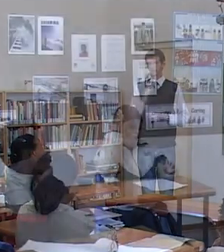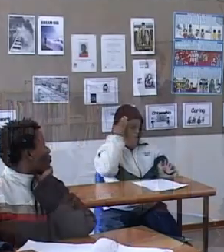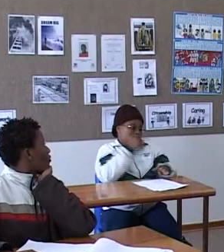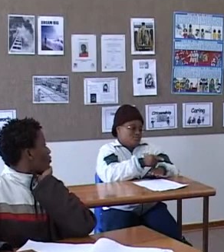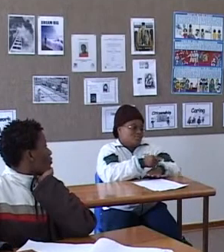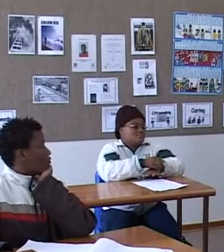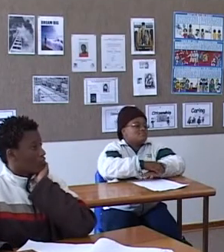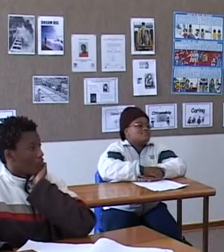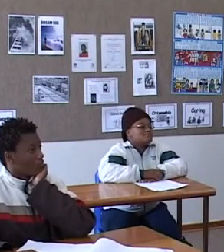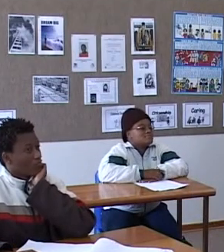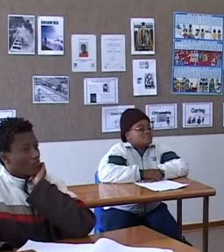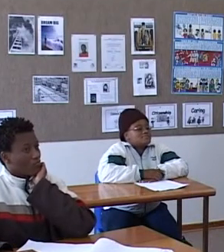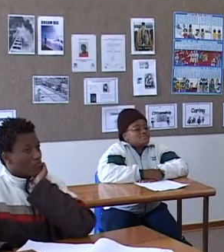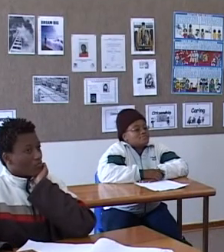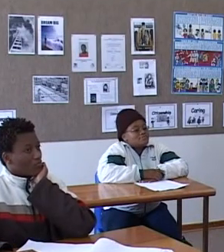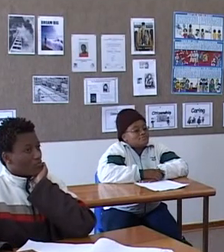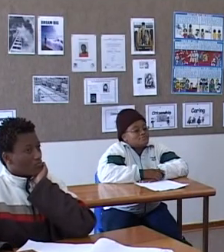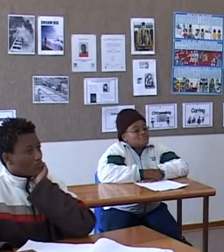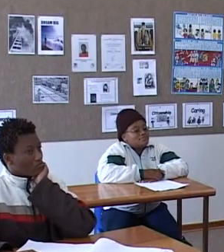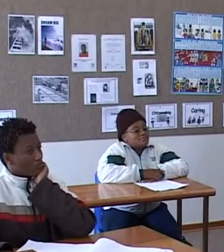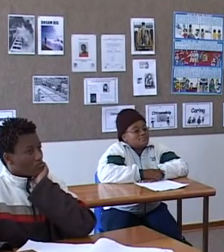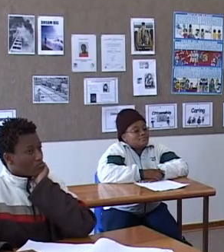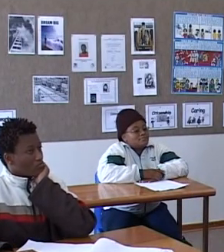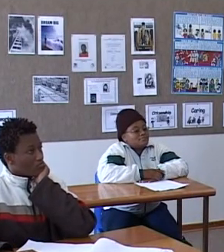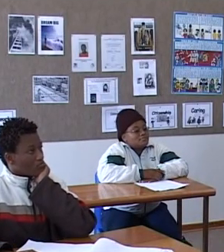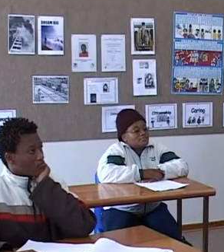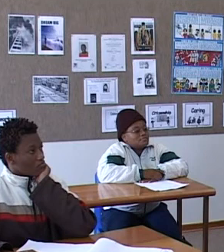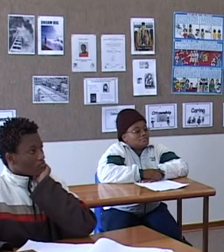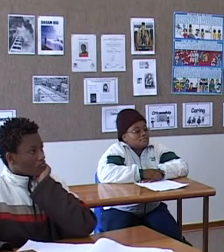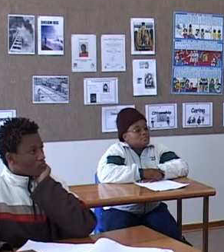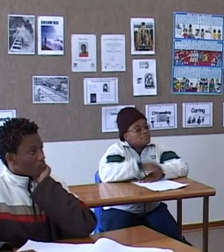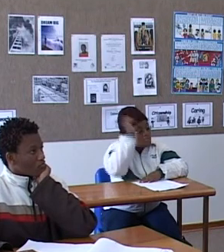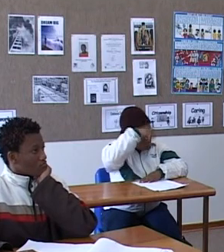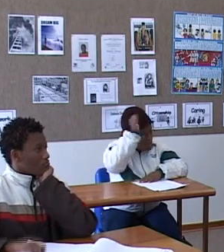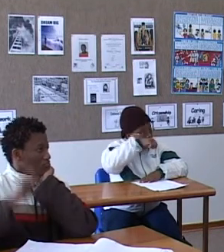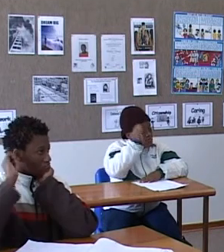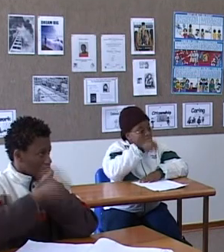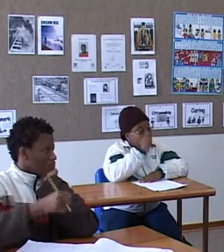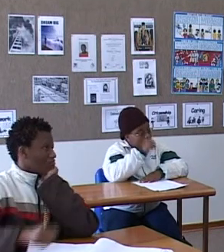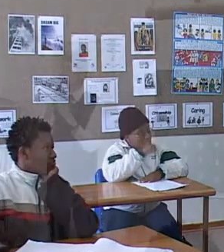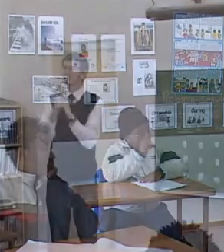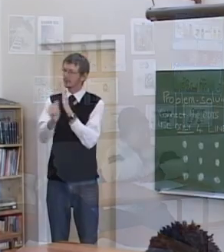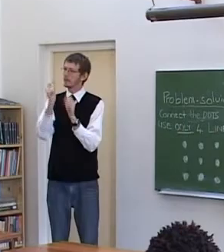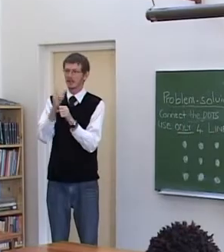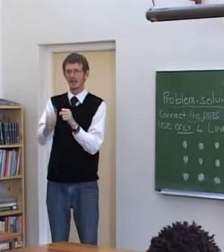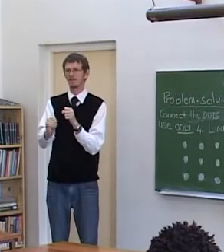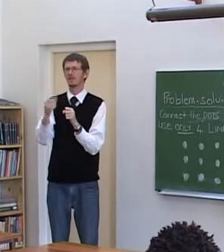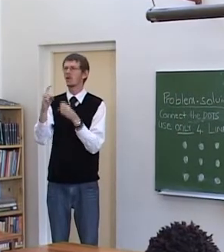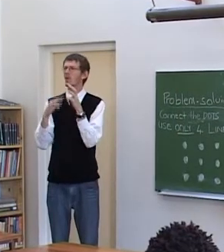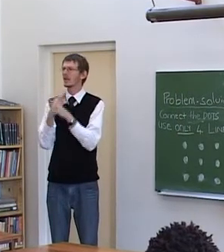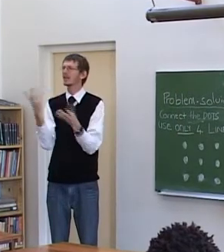success rate. Once again, students are empowered in an accessible environment that caters for their